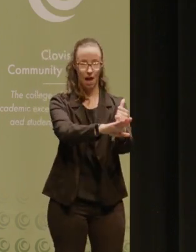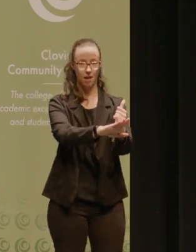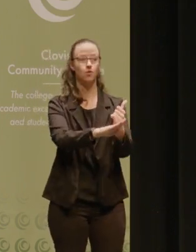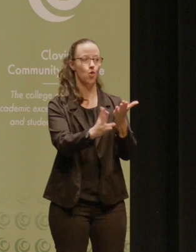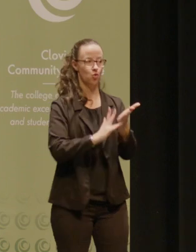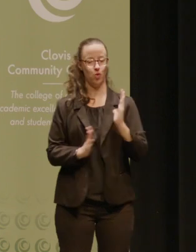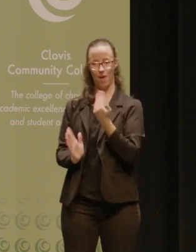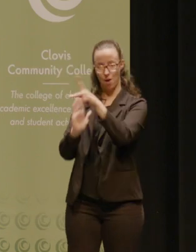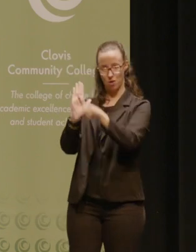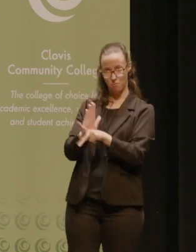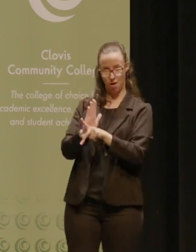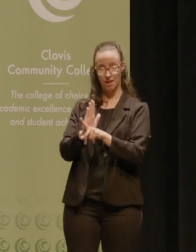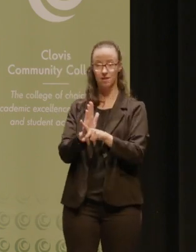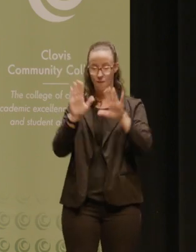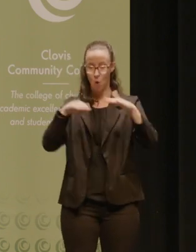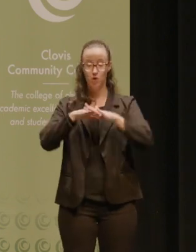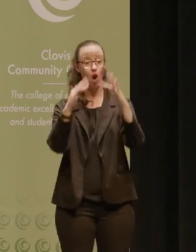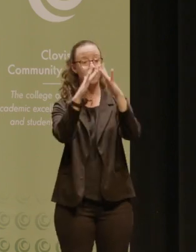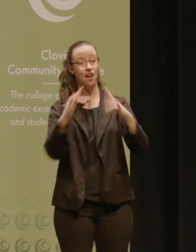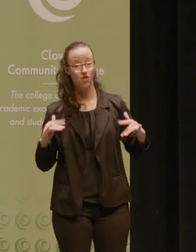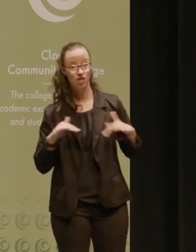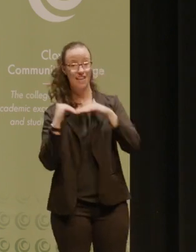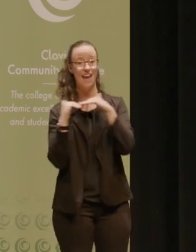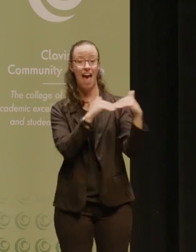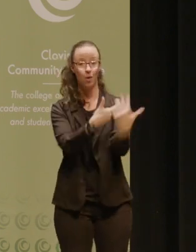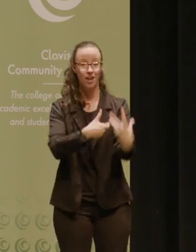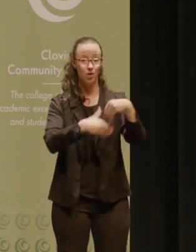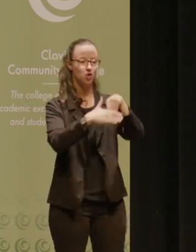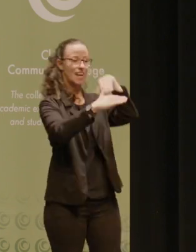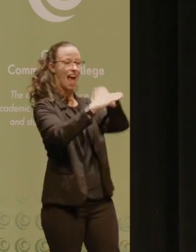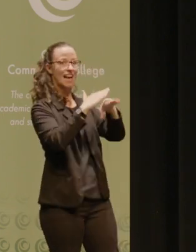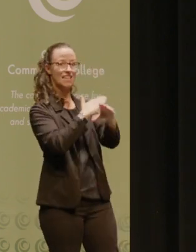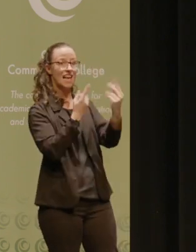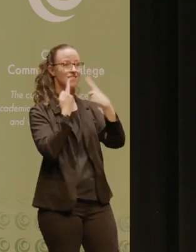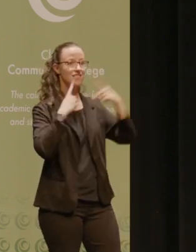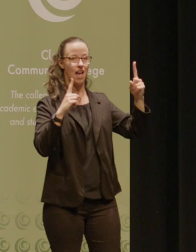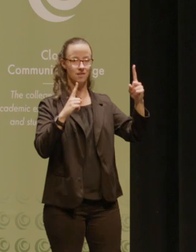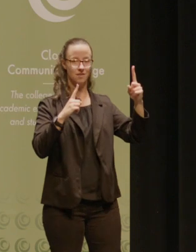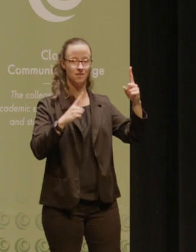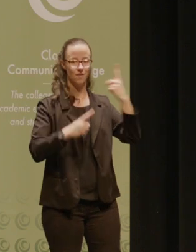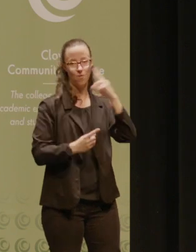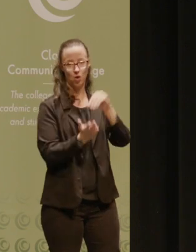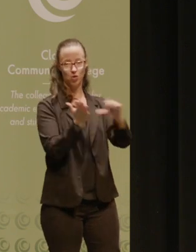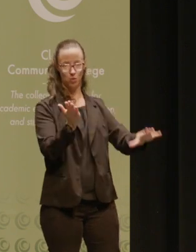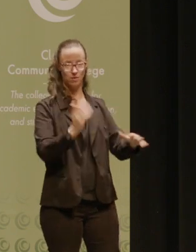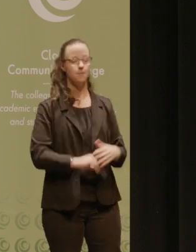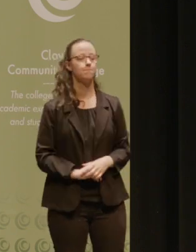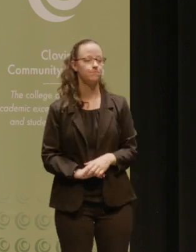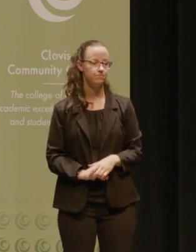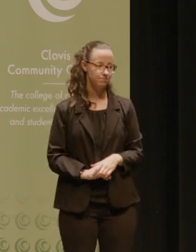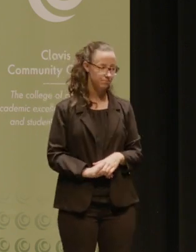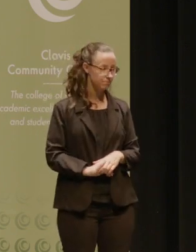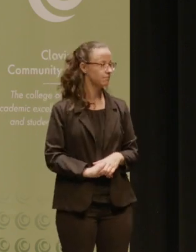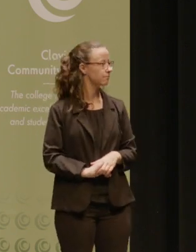policies that focus on diversity, equity, inclusion, and access and success for our students. You know, it's